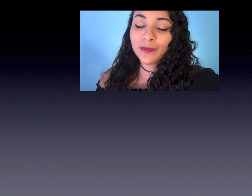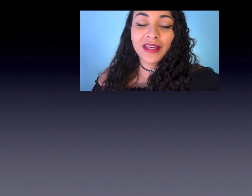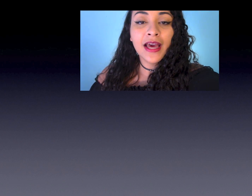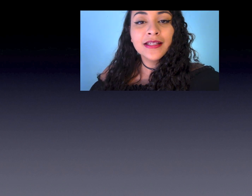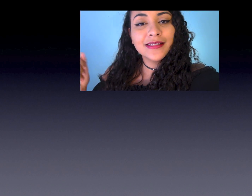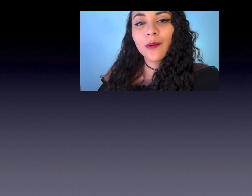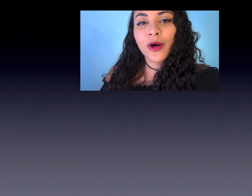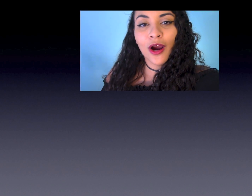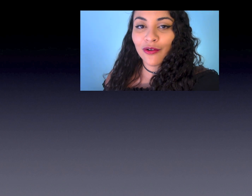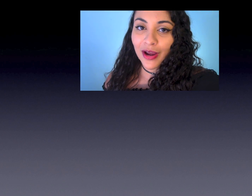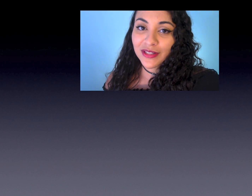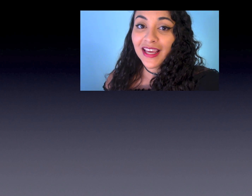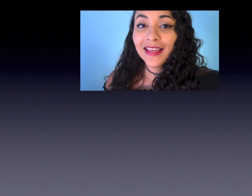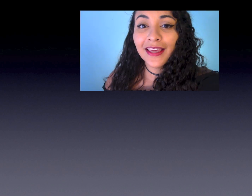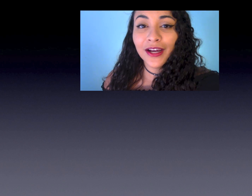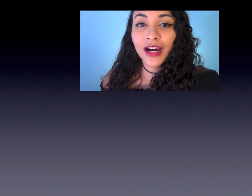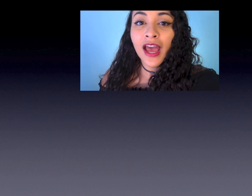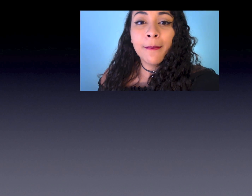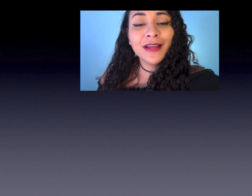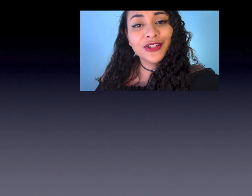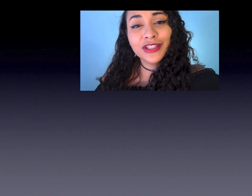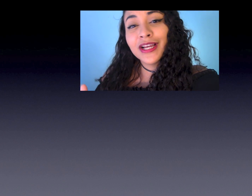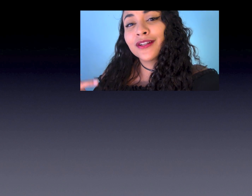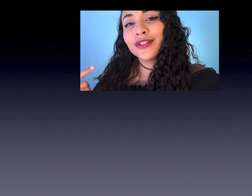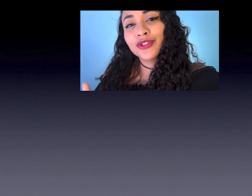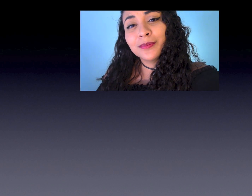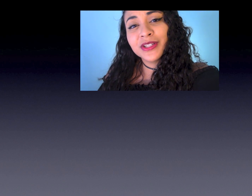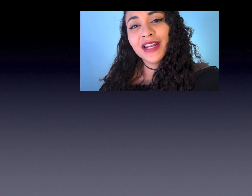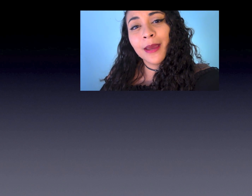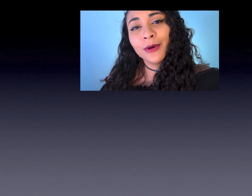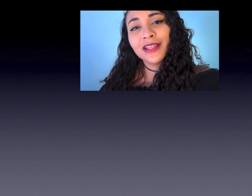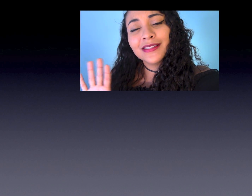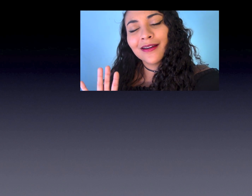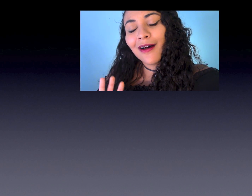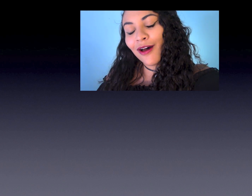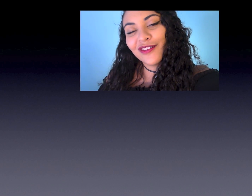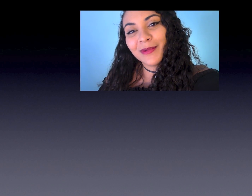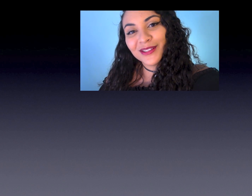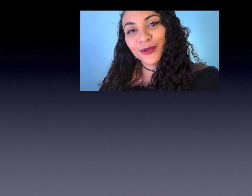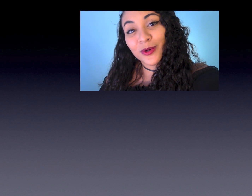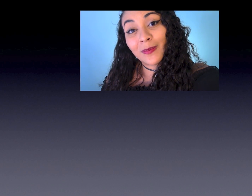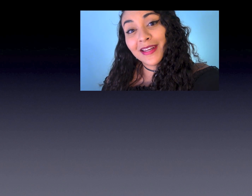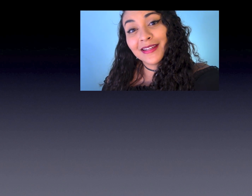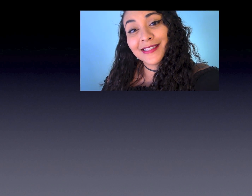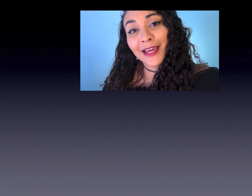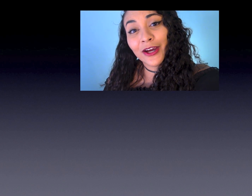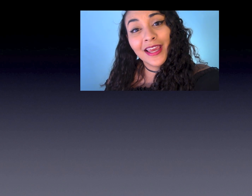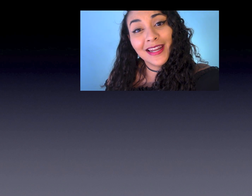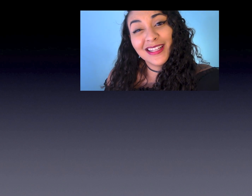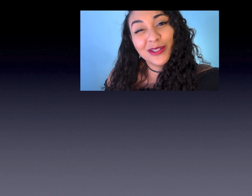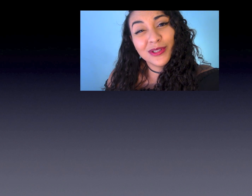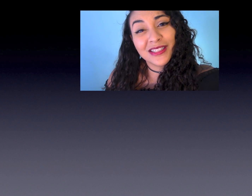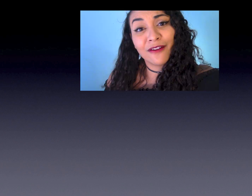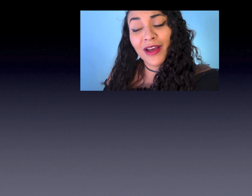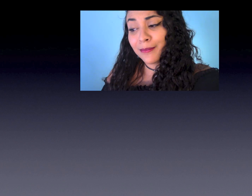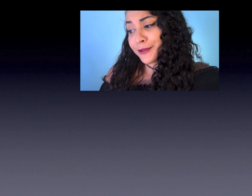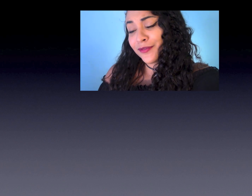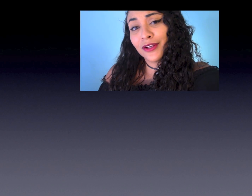be somewhere around here. Make sure to check the description. I put links to all of my social medias there, and I do stuff. I post videos